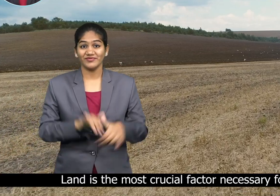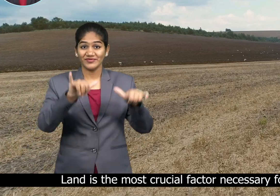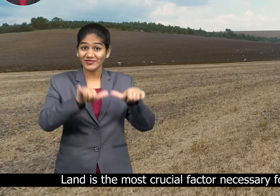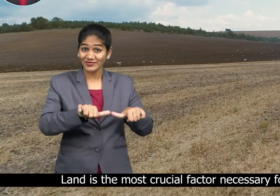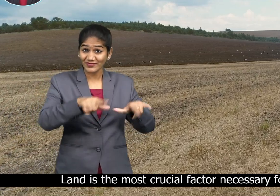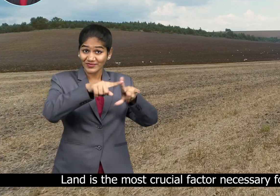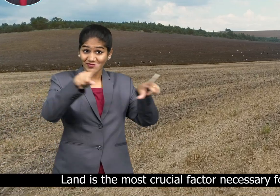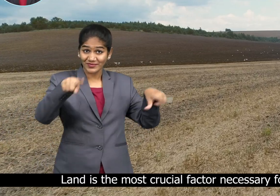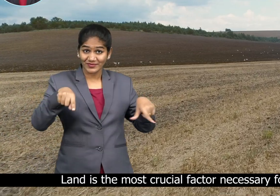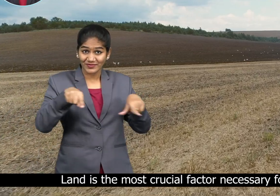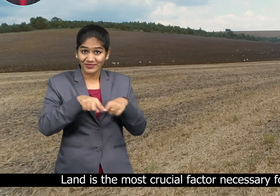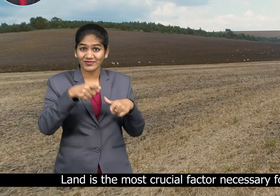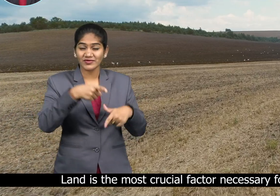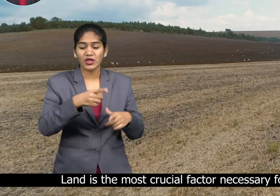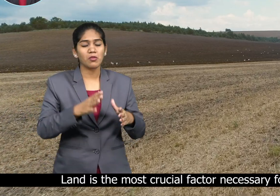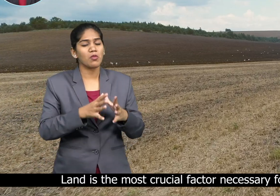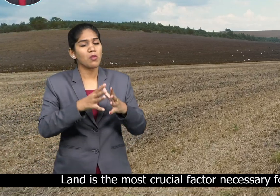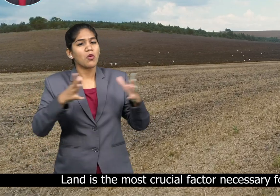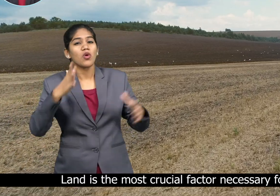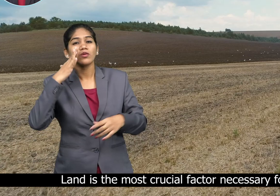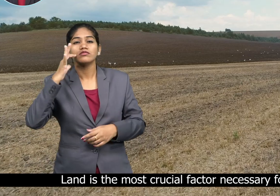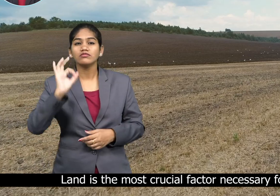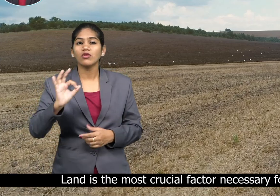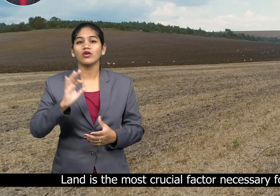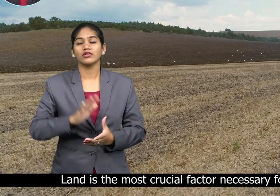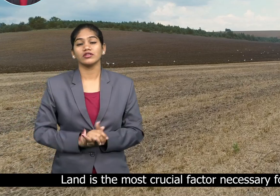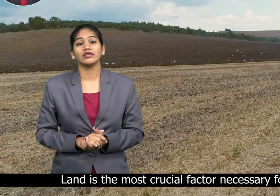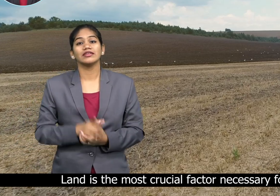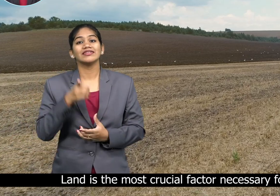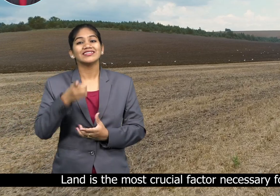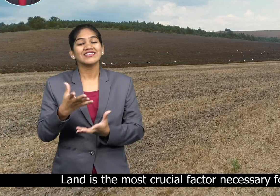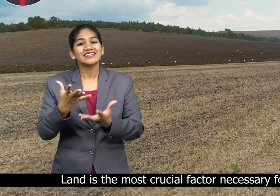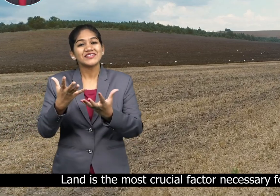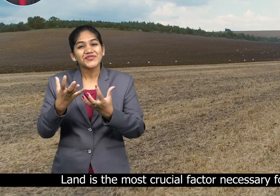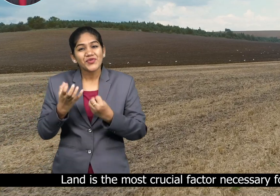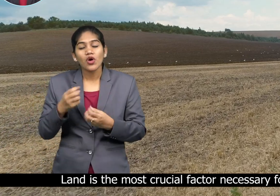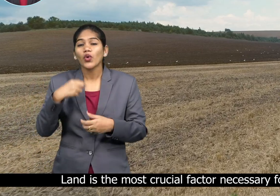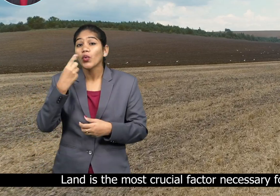Land is the most crucial factor necessary for farm production.